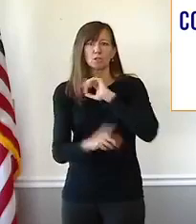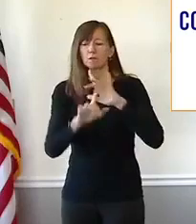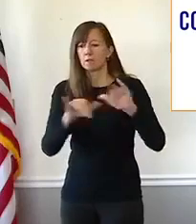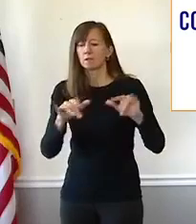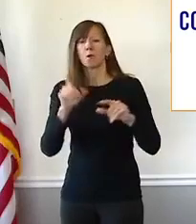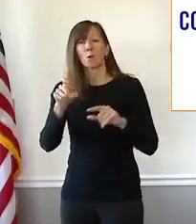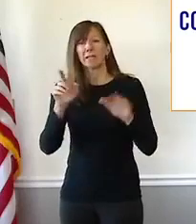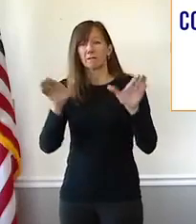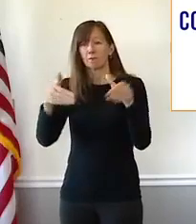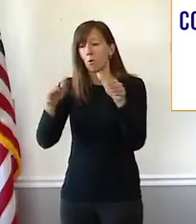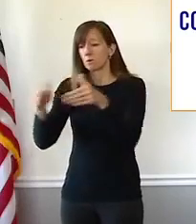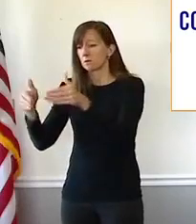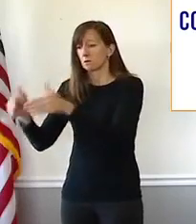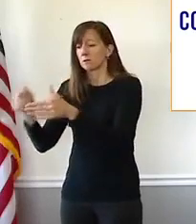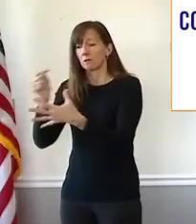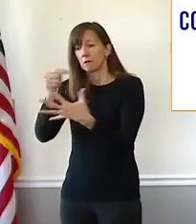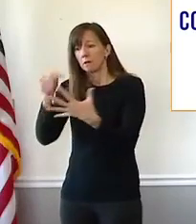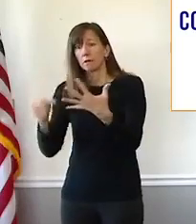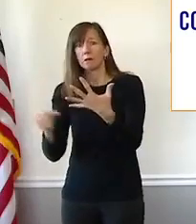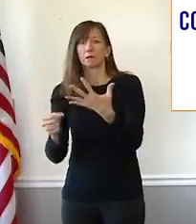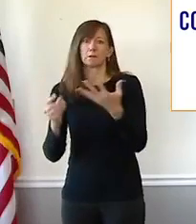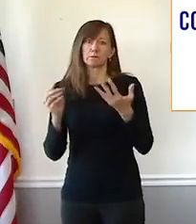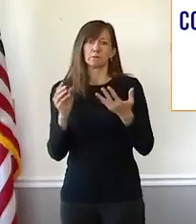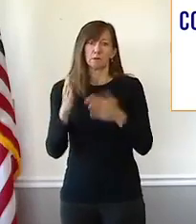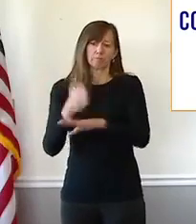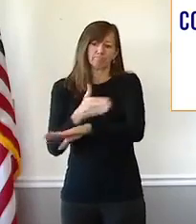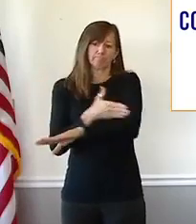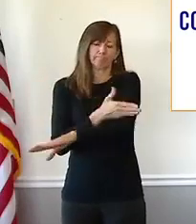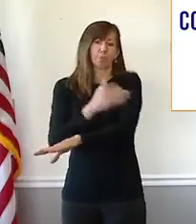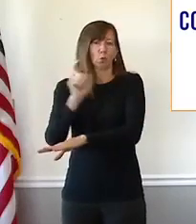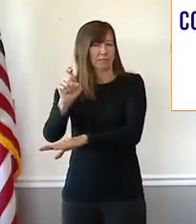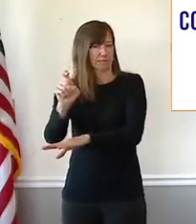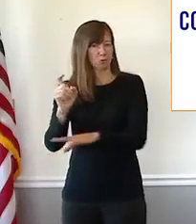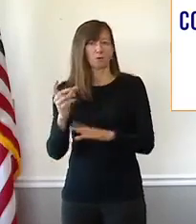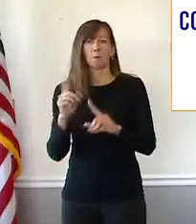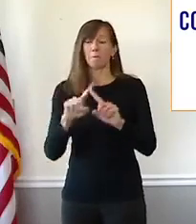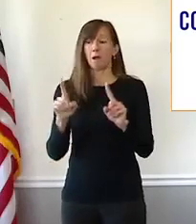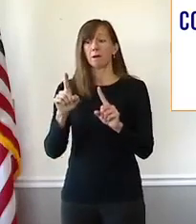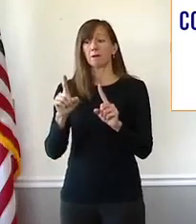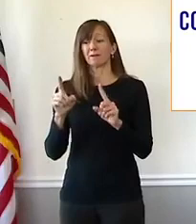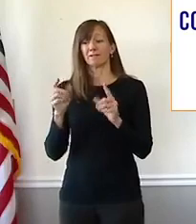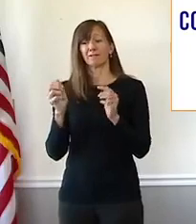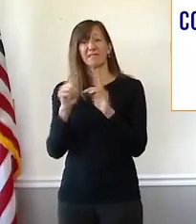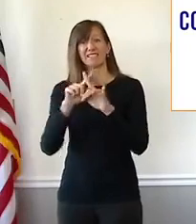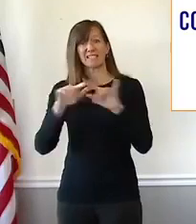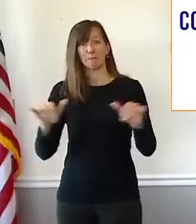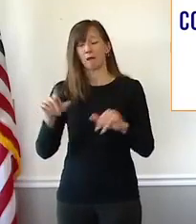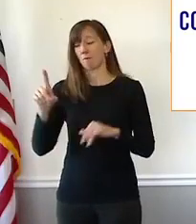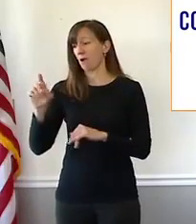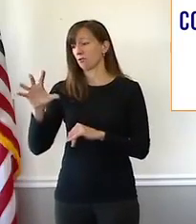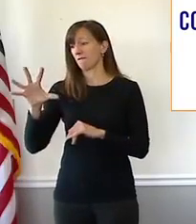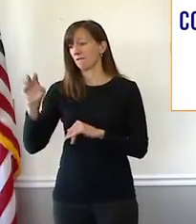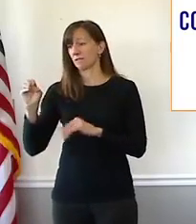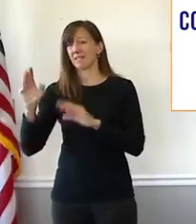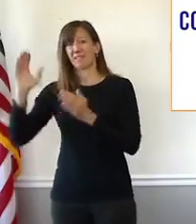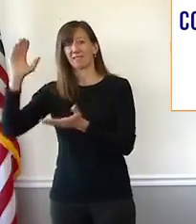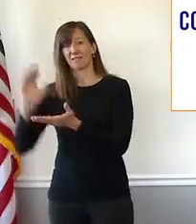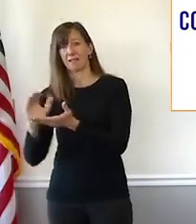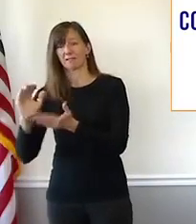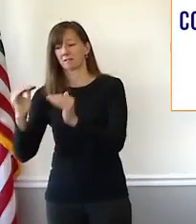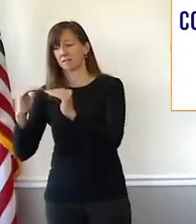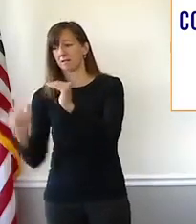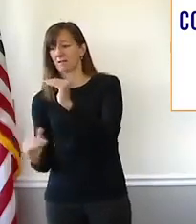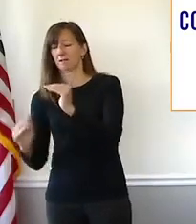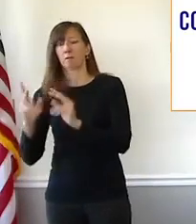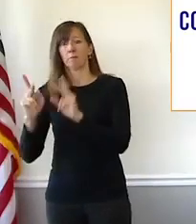just going to have to be more innovative and creative in doing it with as many as 150 less people working for Dutchess County government, which will really shrink